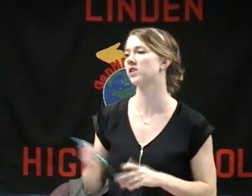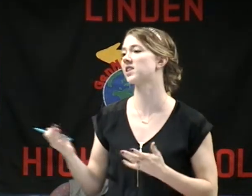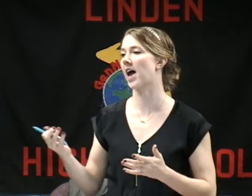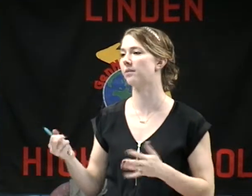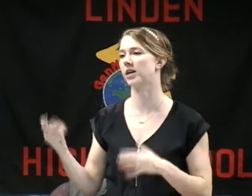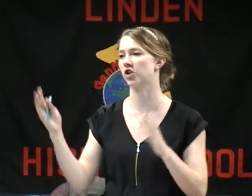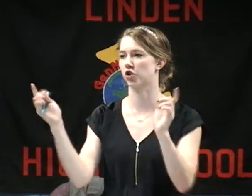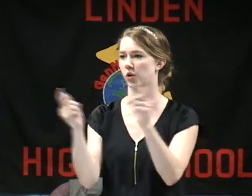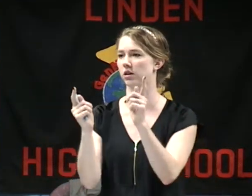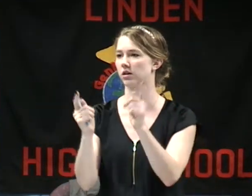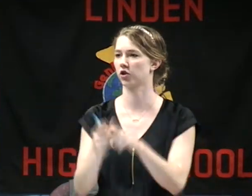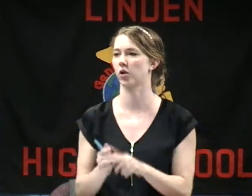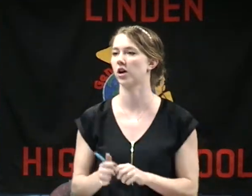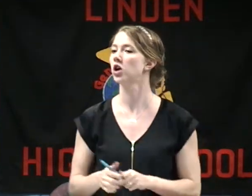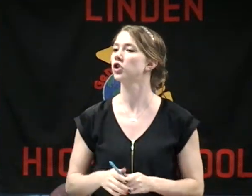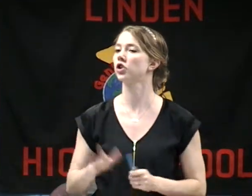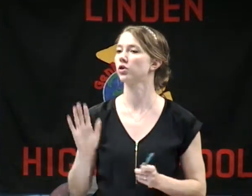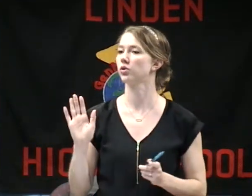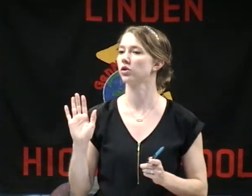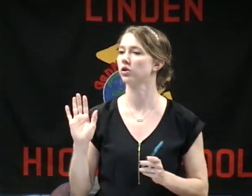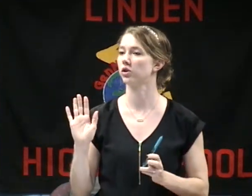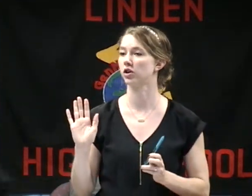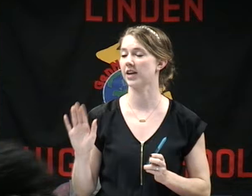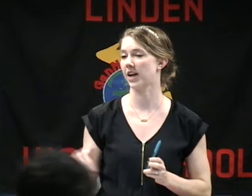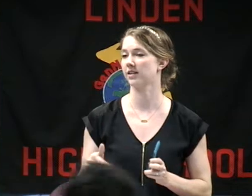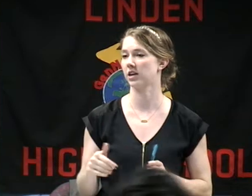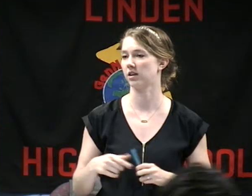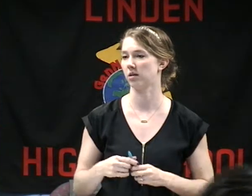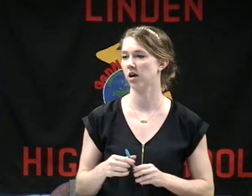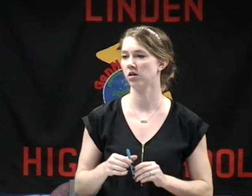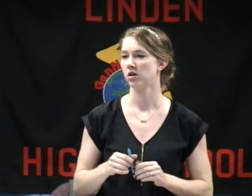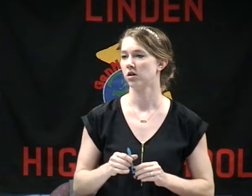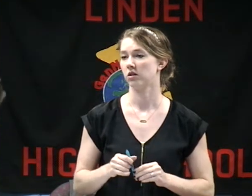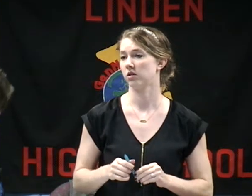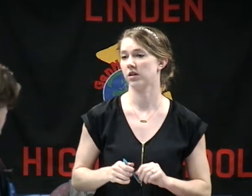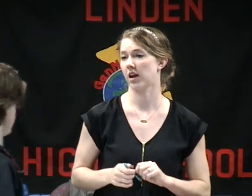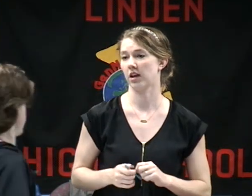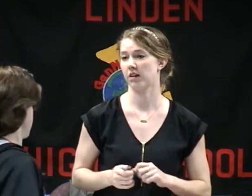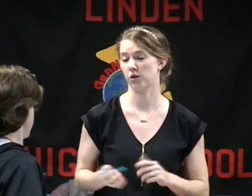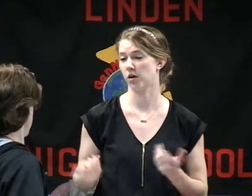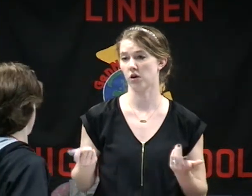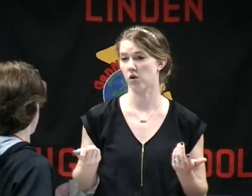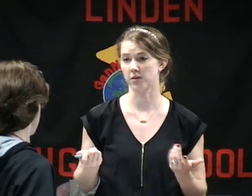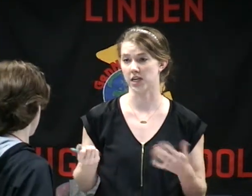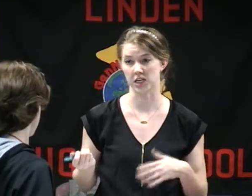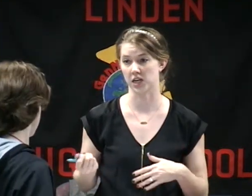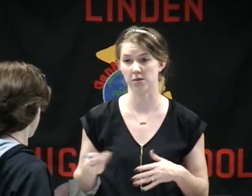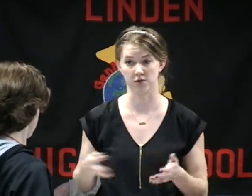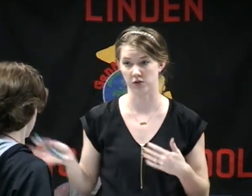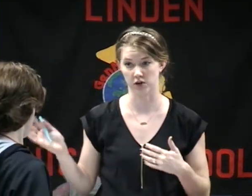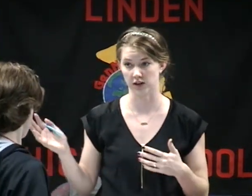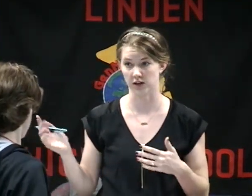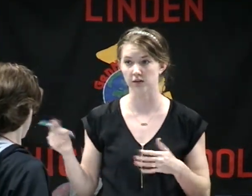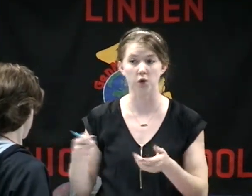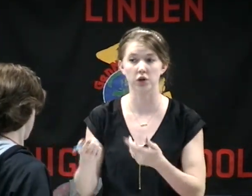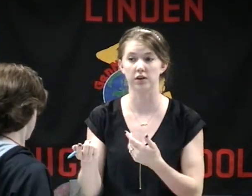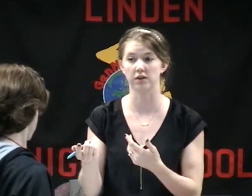is 10, but it's shorter. So your dad has it in his email, so you can take it if you want to go home and take it tonight before you guys leave, or you can